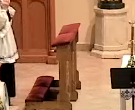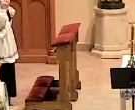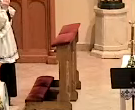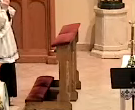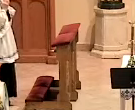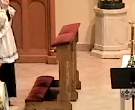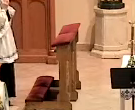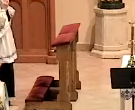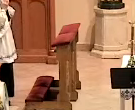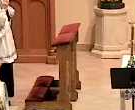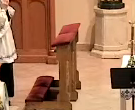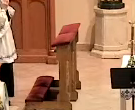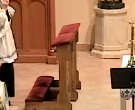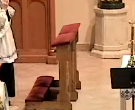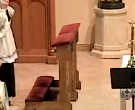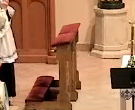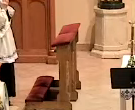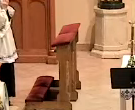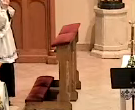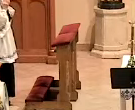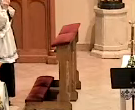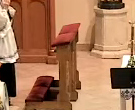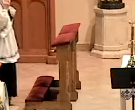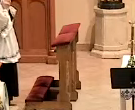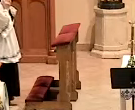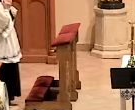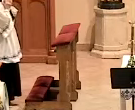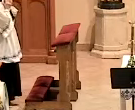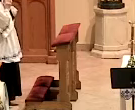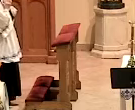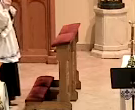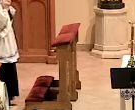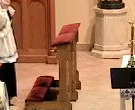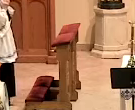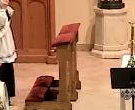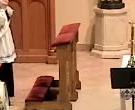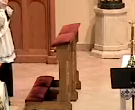We offer you our